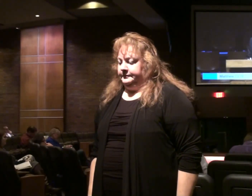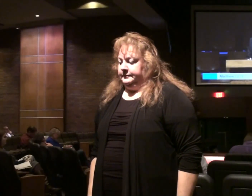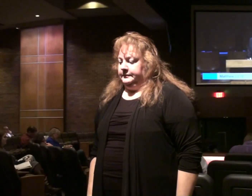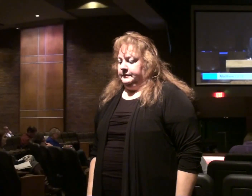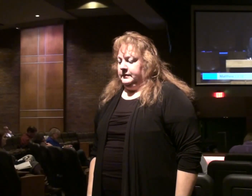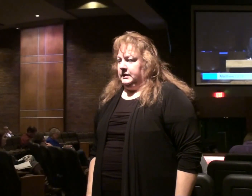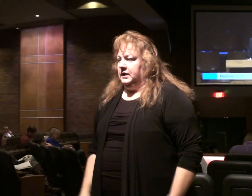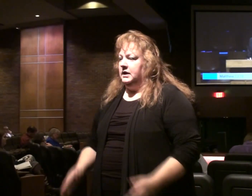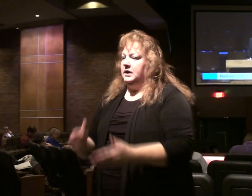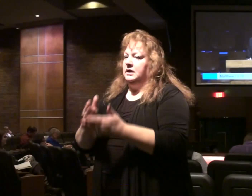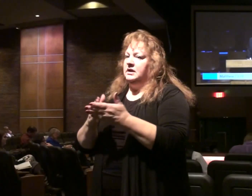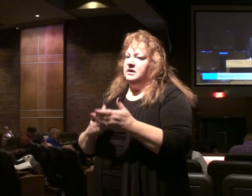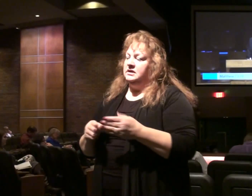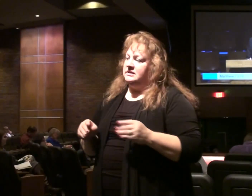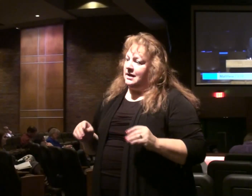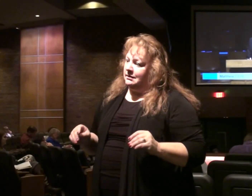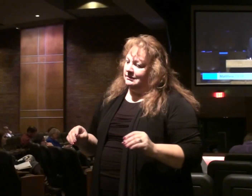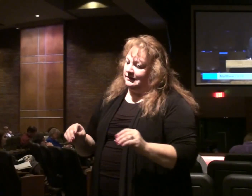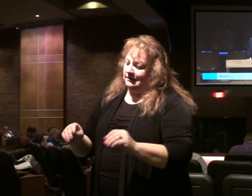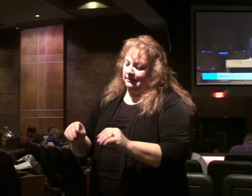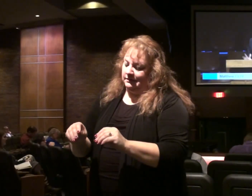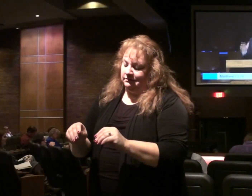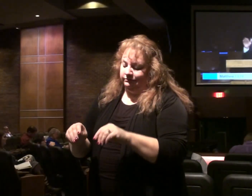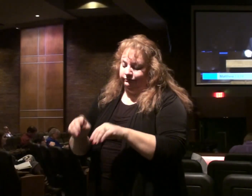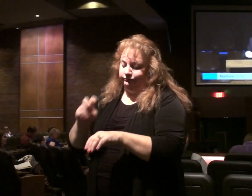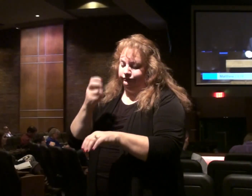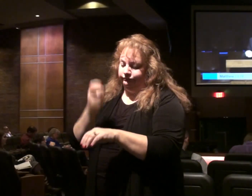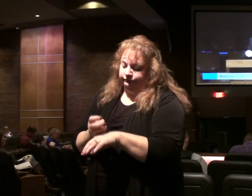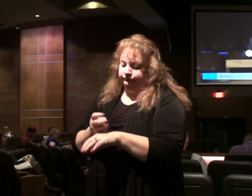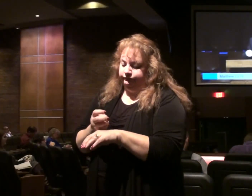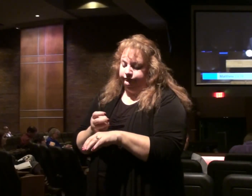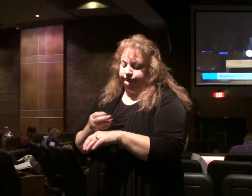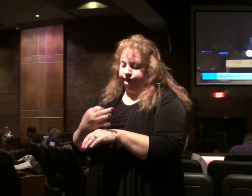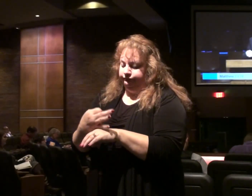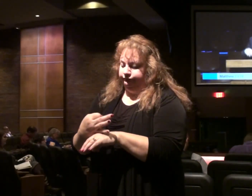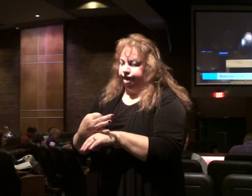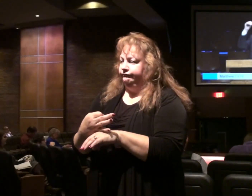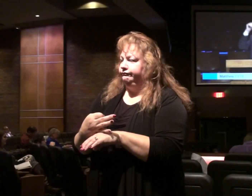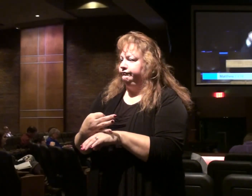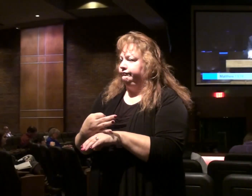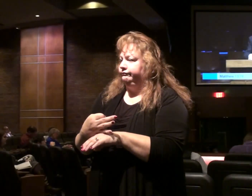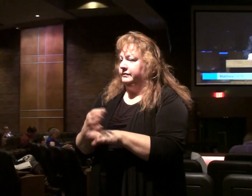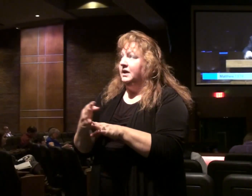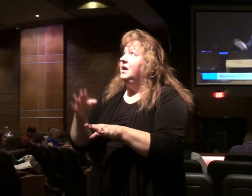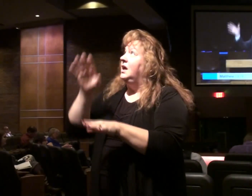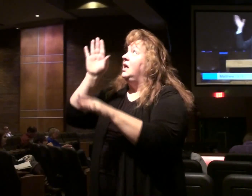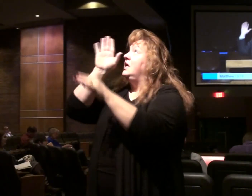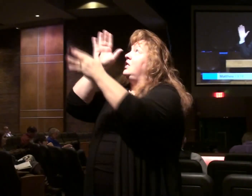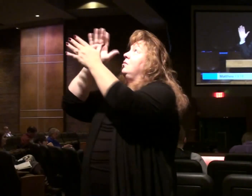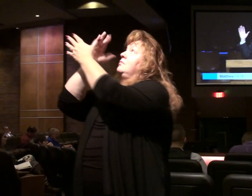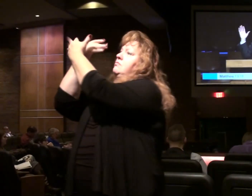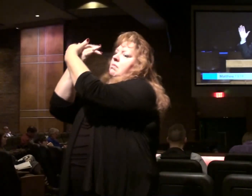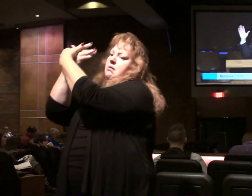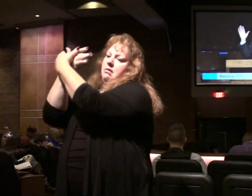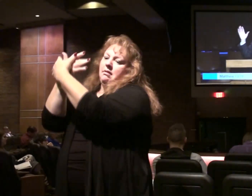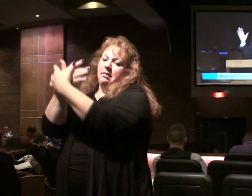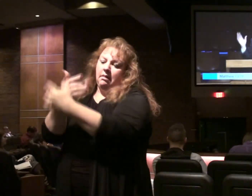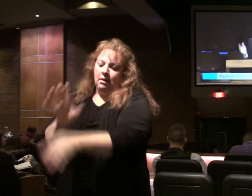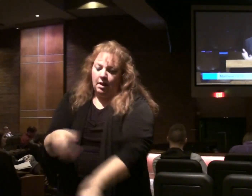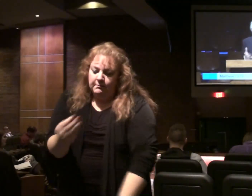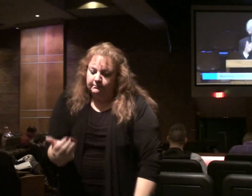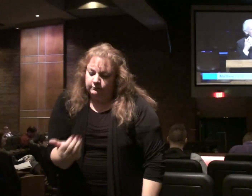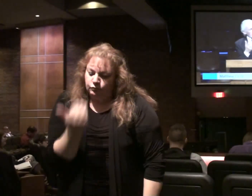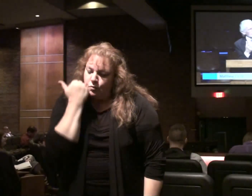Some of the seed falls on that rock hard path. It goes nowhere. It lays there. The birds come down and eat the seed. Take it